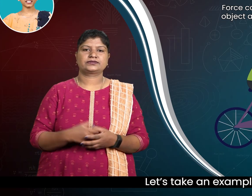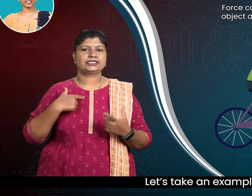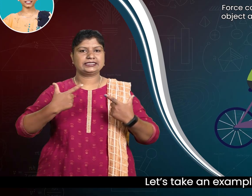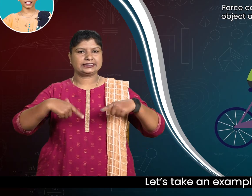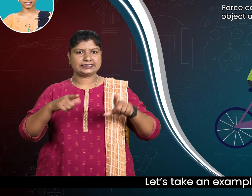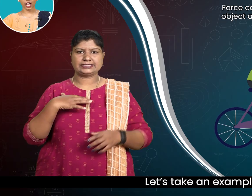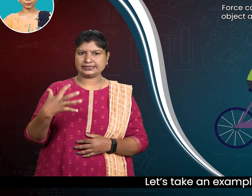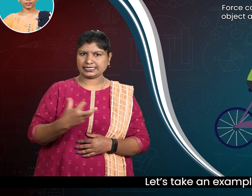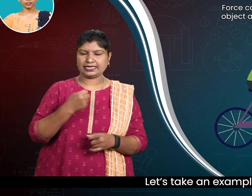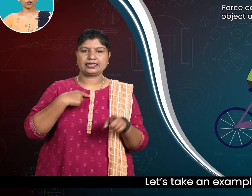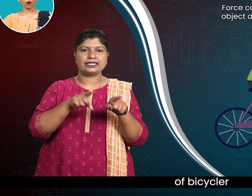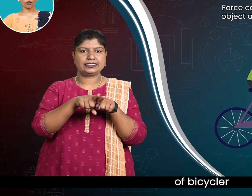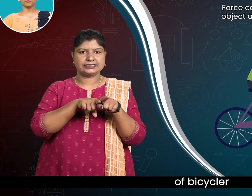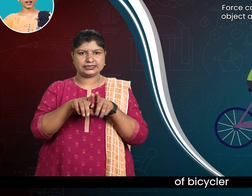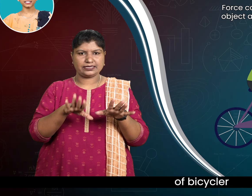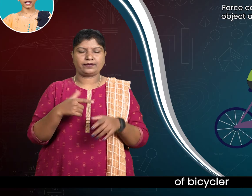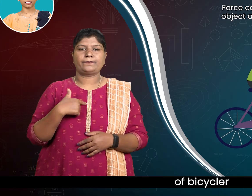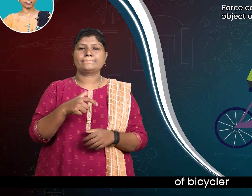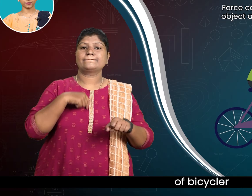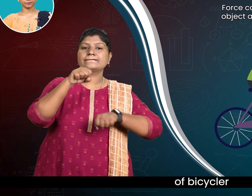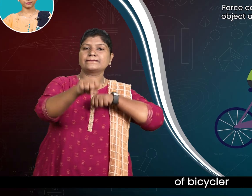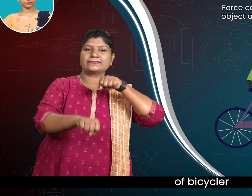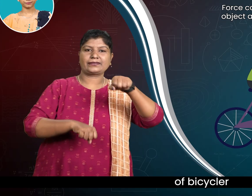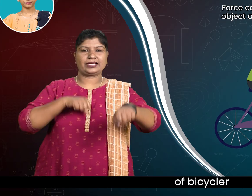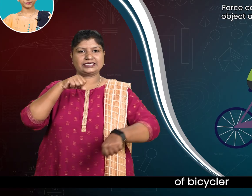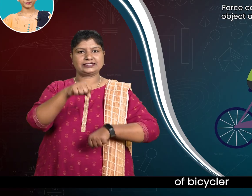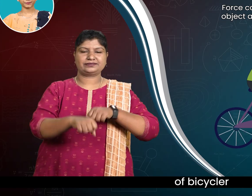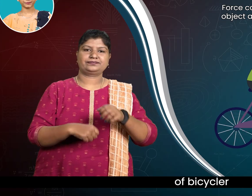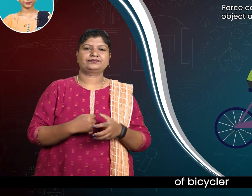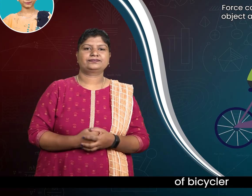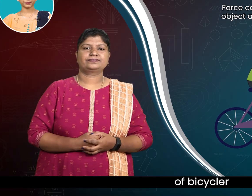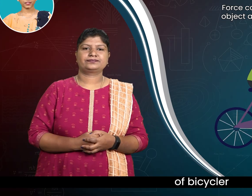Let's take an example of bicycler.